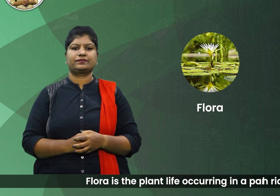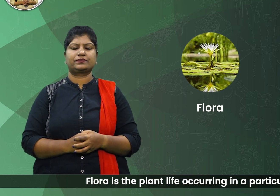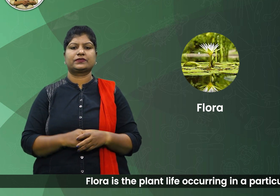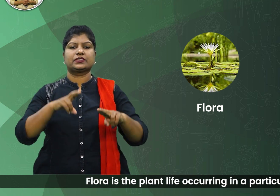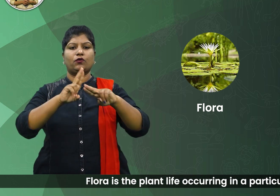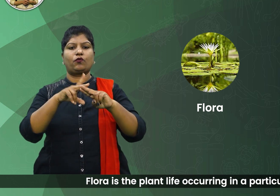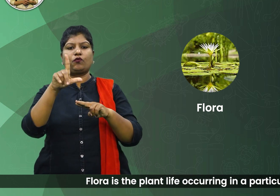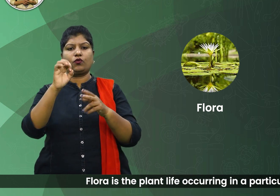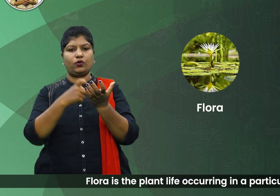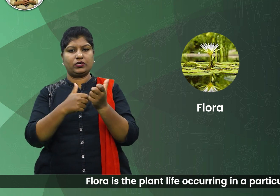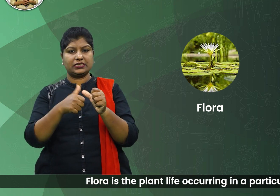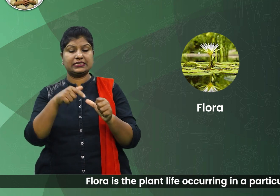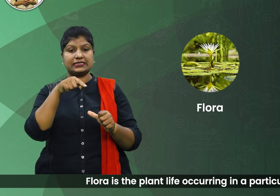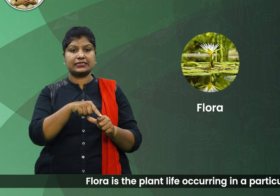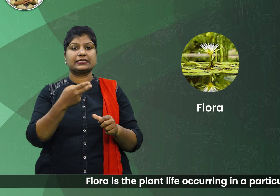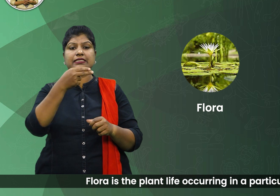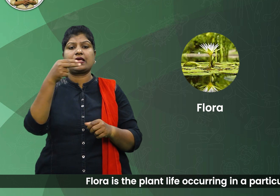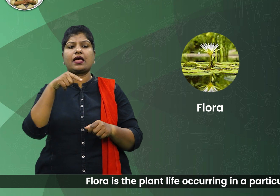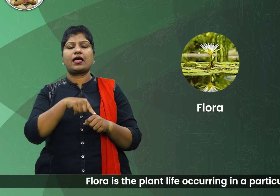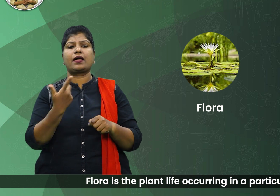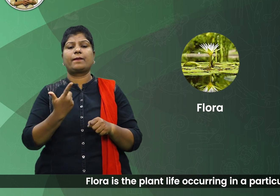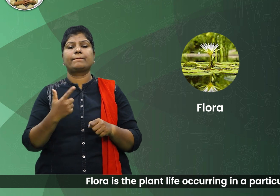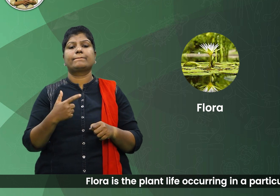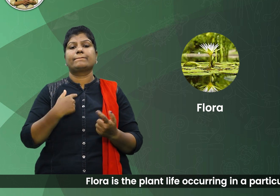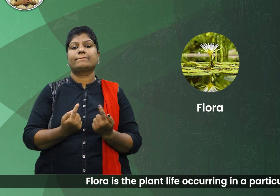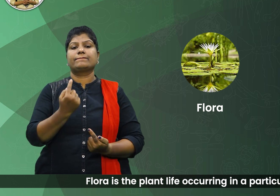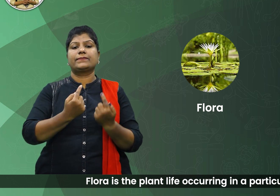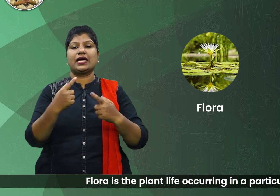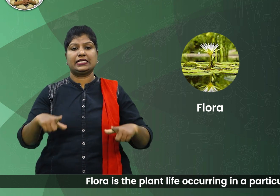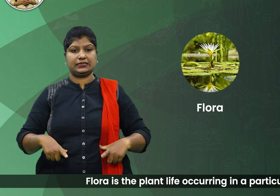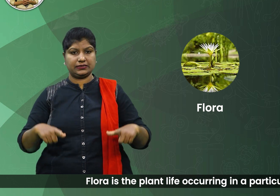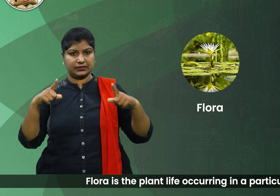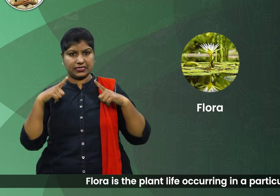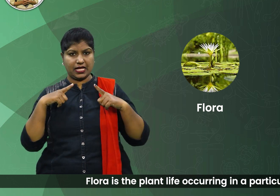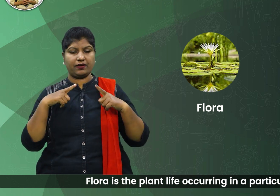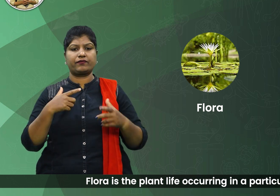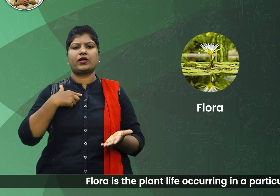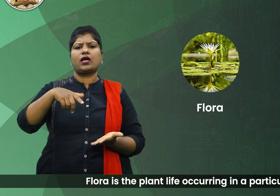Flora is the plant life occurring in a particular area.